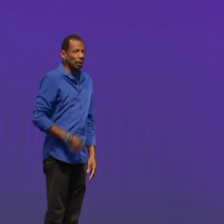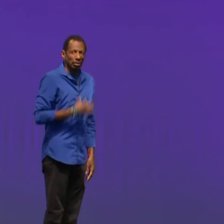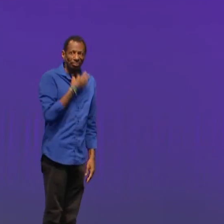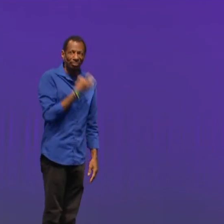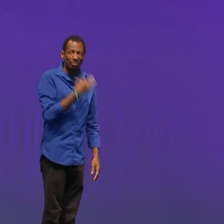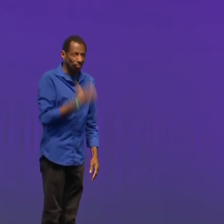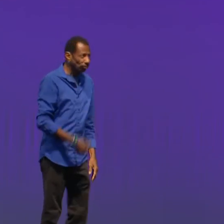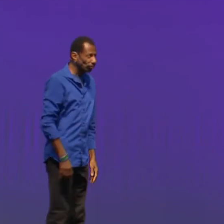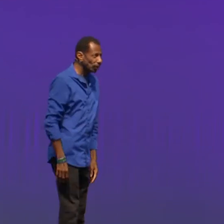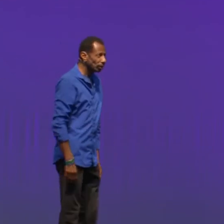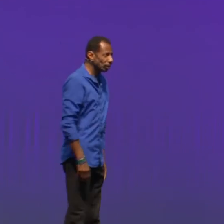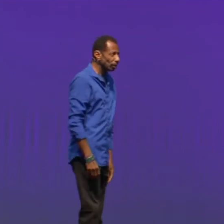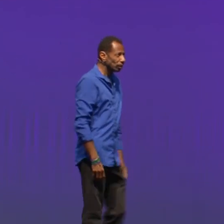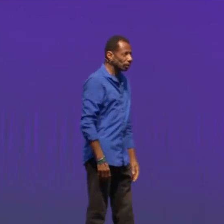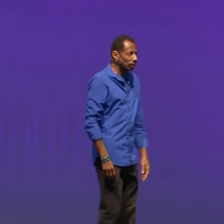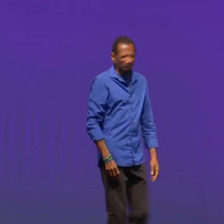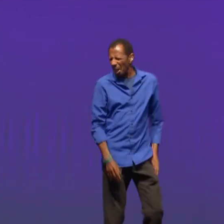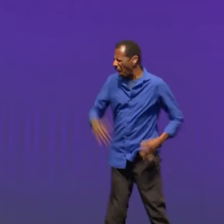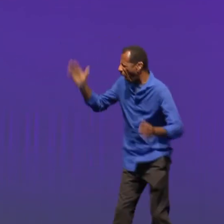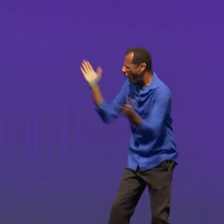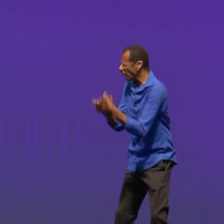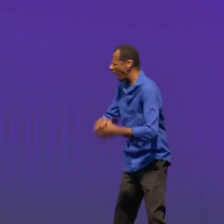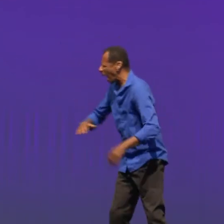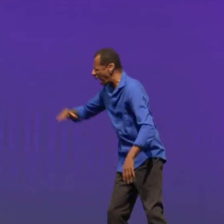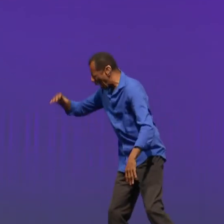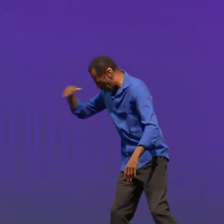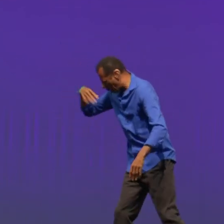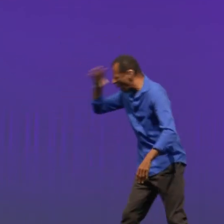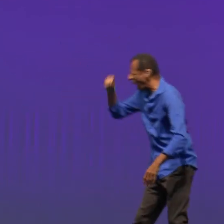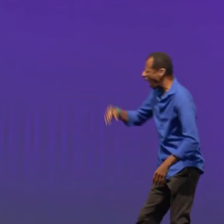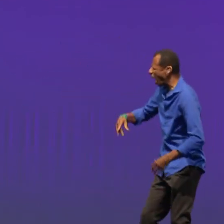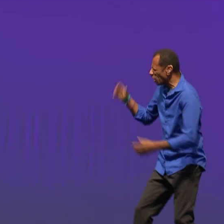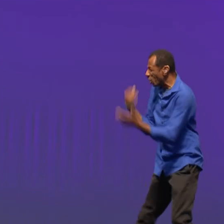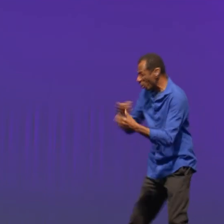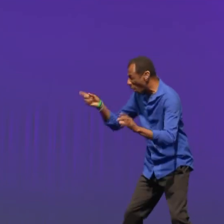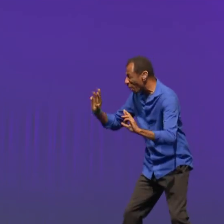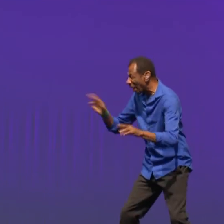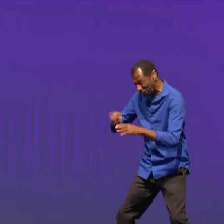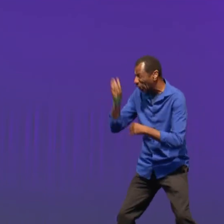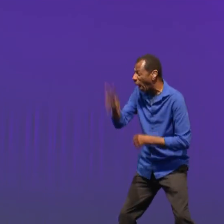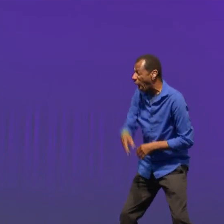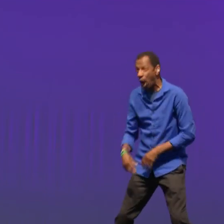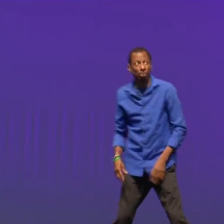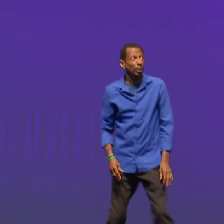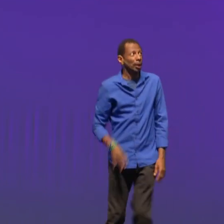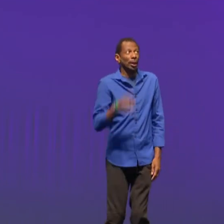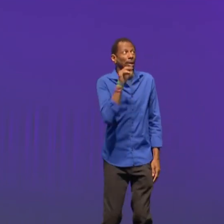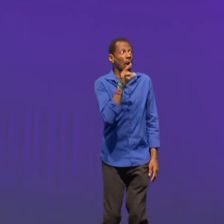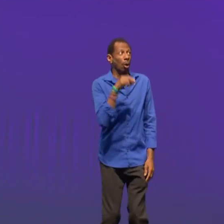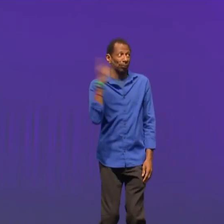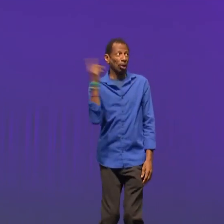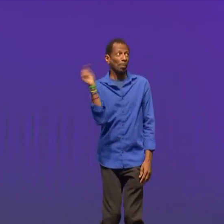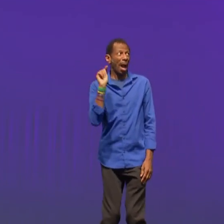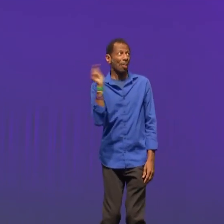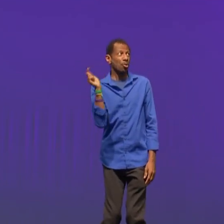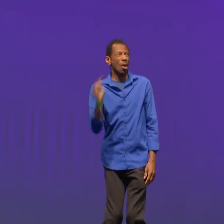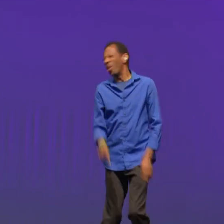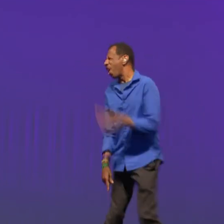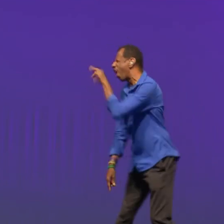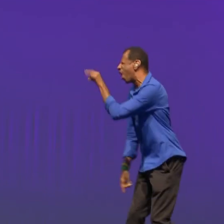And finally, it was my turn. Okay, my man, you ready to jump? No, I'm going to the bathroom. No,